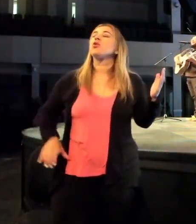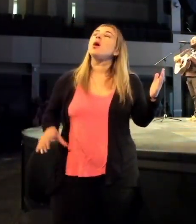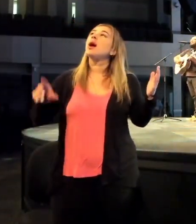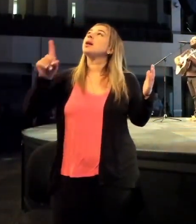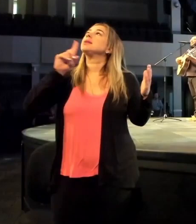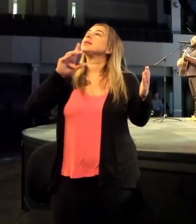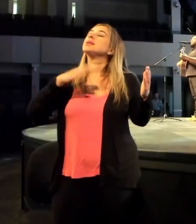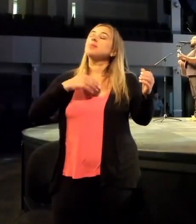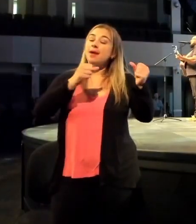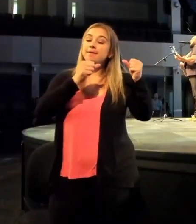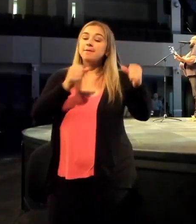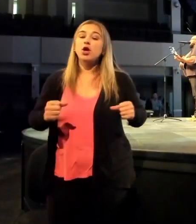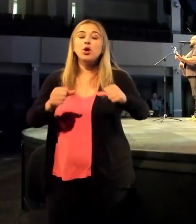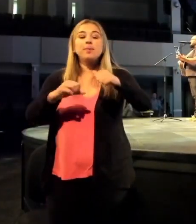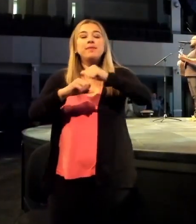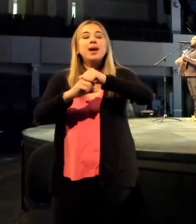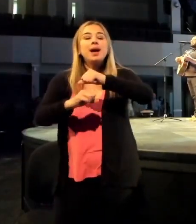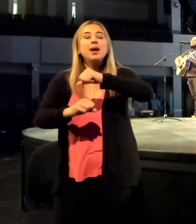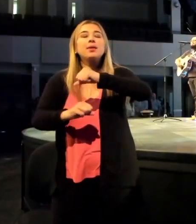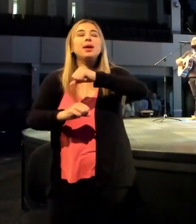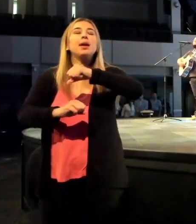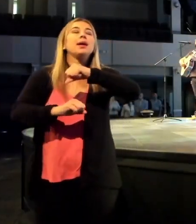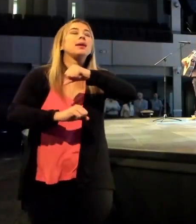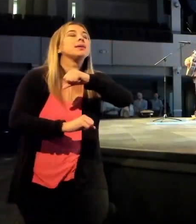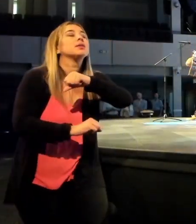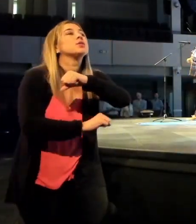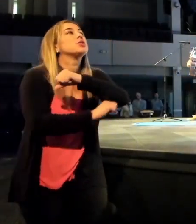is my firm foundation,